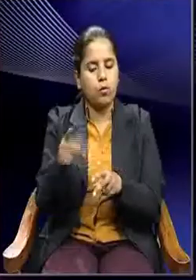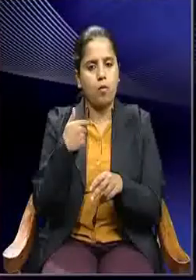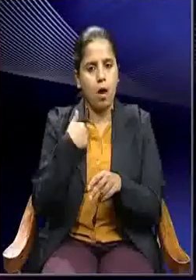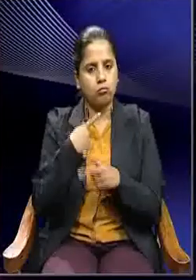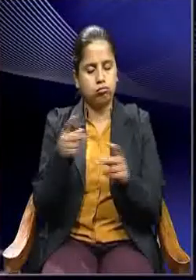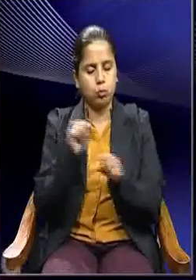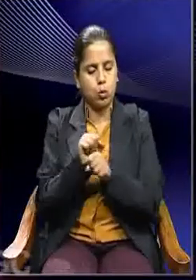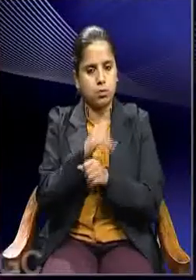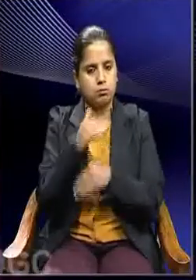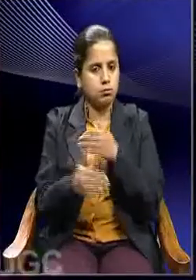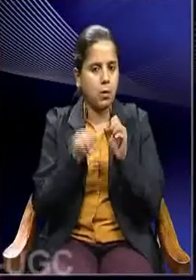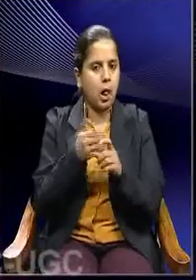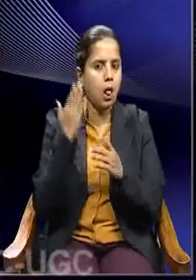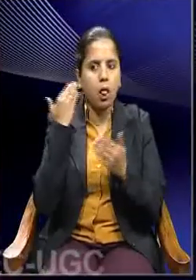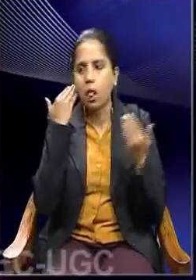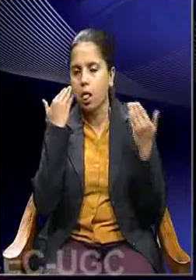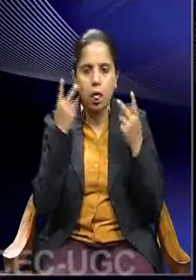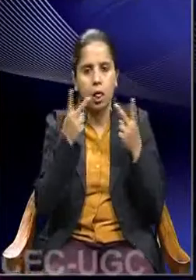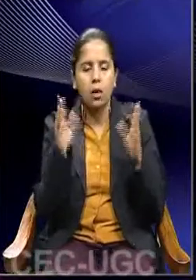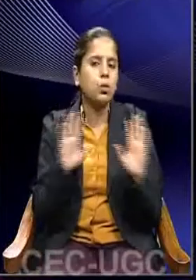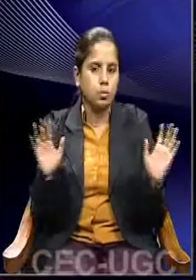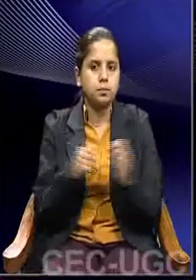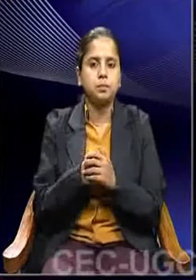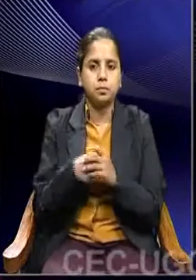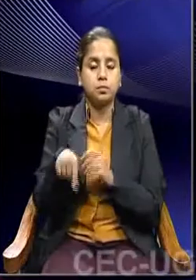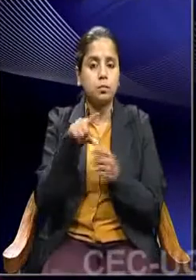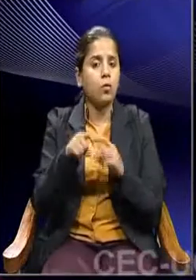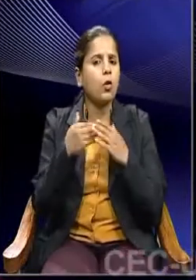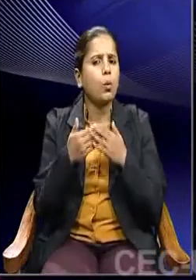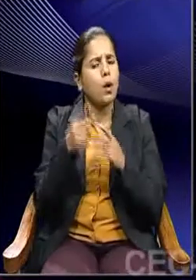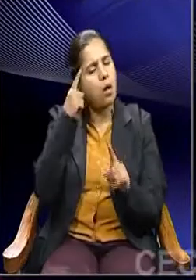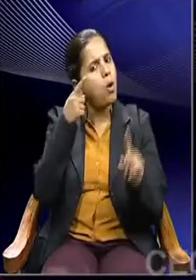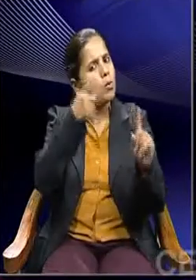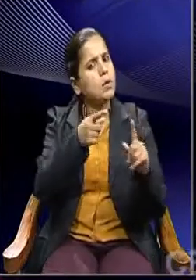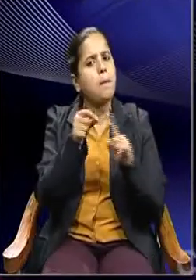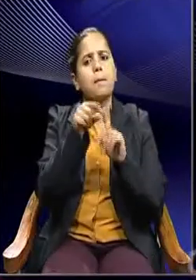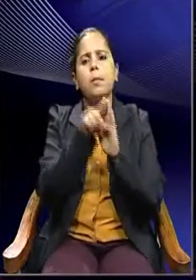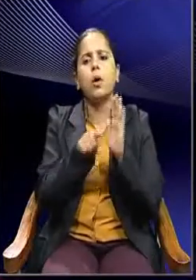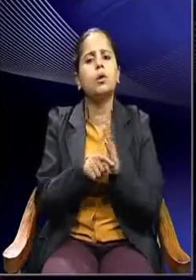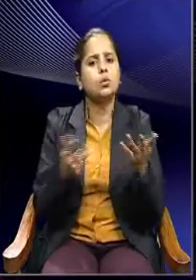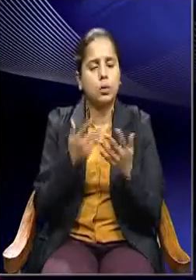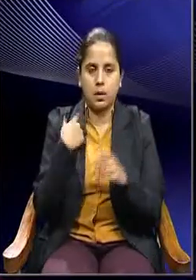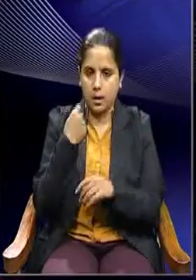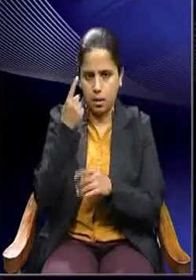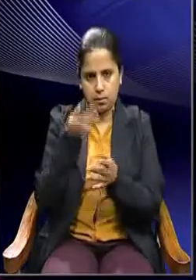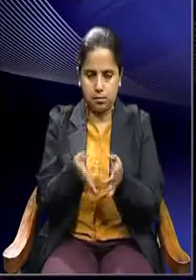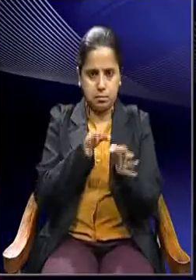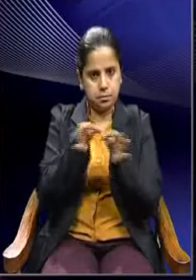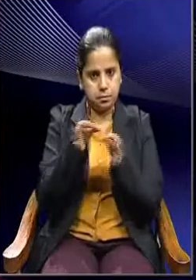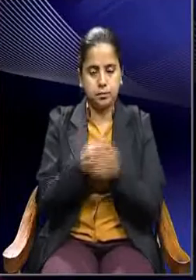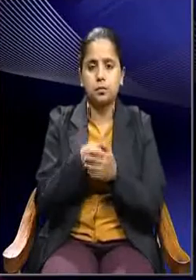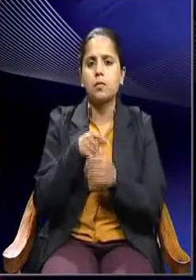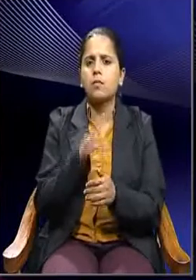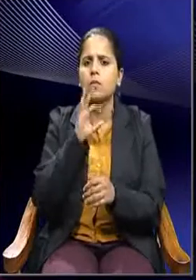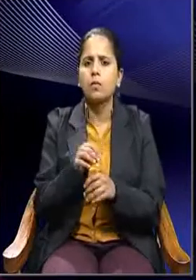task. Moving forward, it talks about educational objectives and policies. What are they? Let's understand.